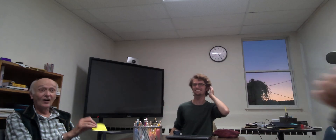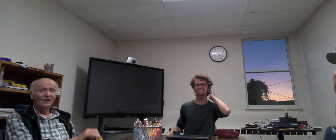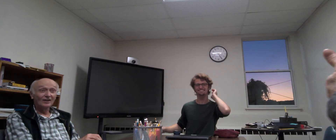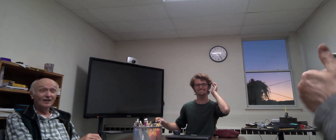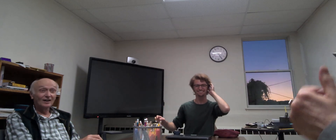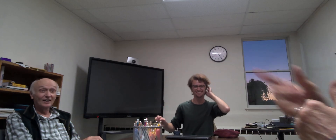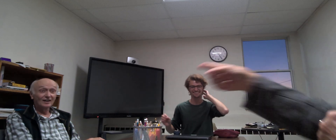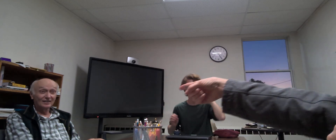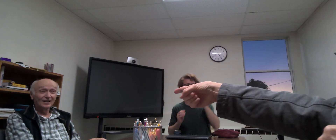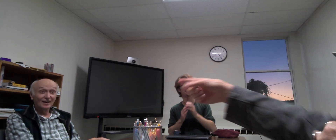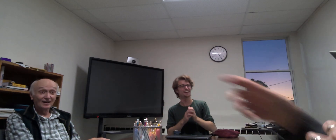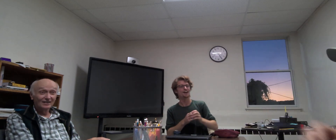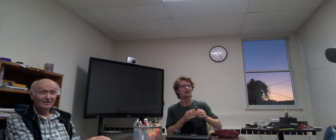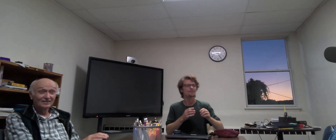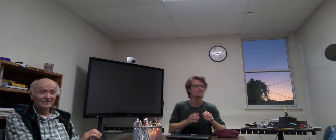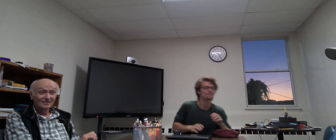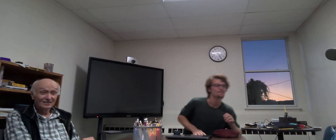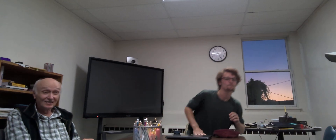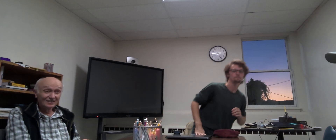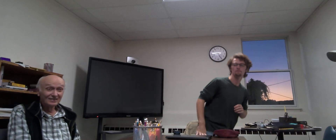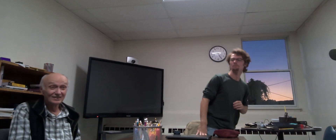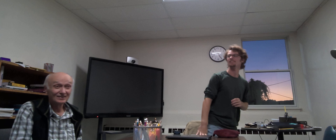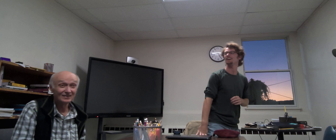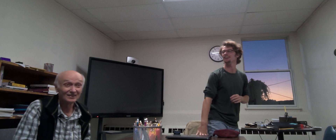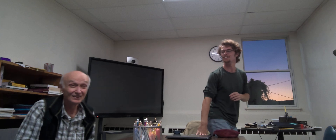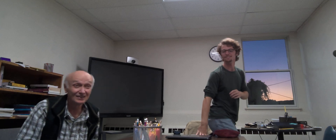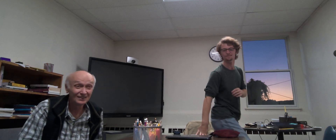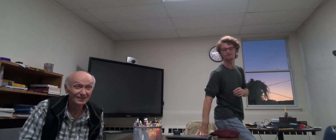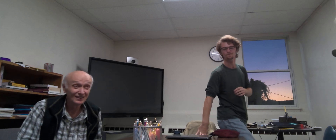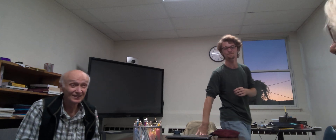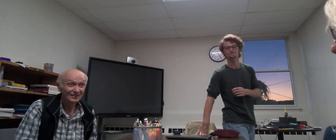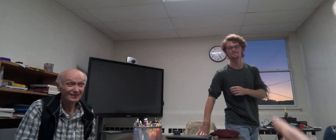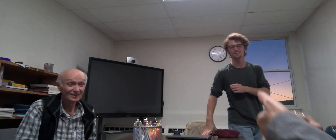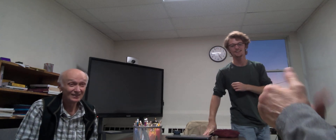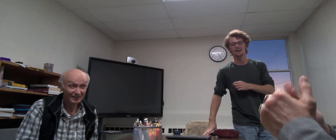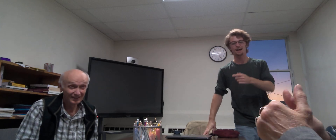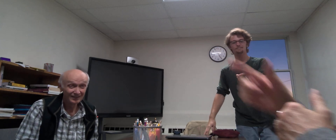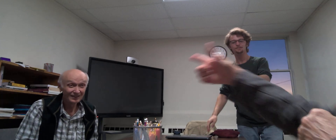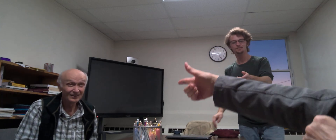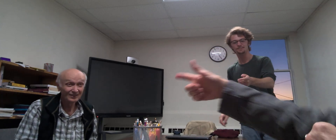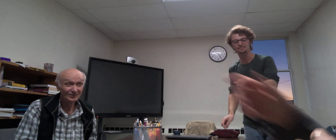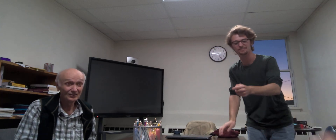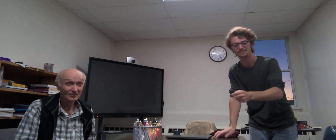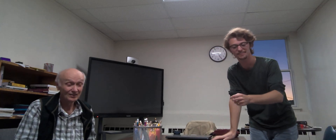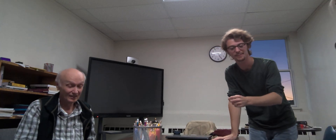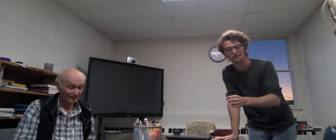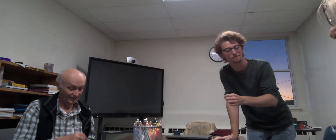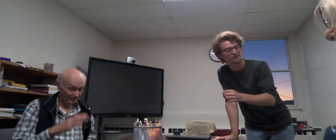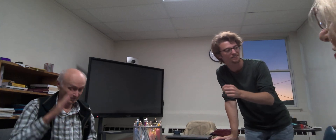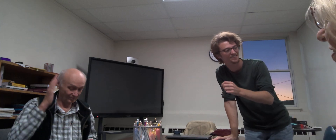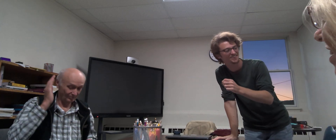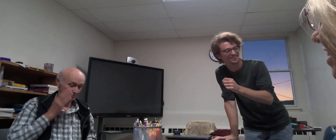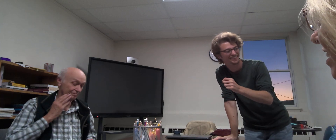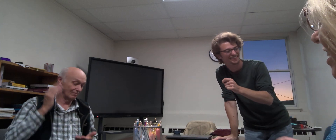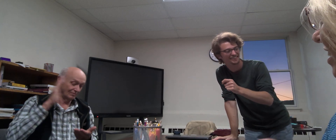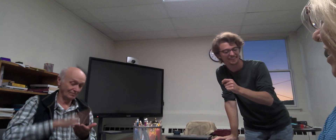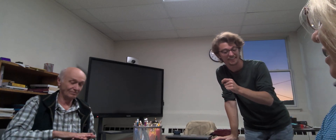it's probably Yeah. Probably not. not gonna work because No, How Have are you solved a problem? I did. You